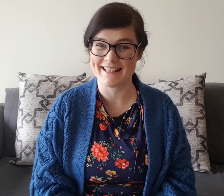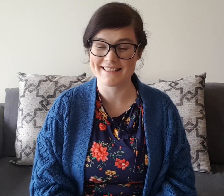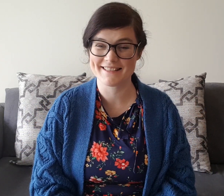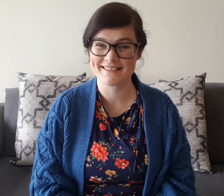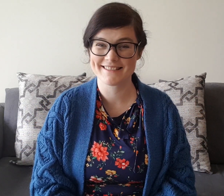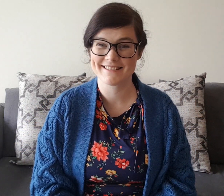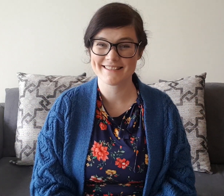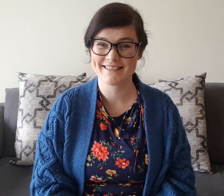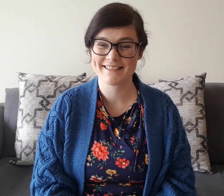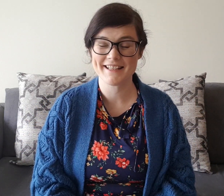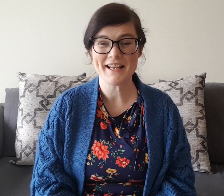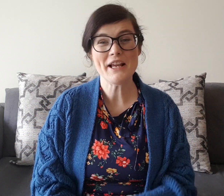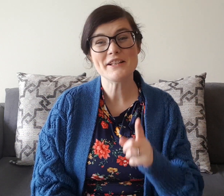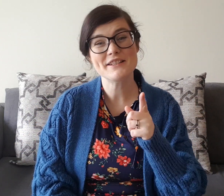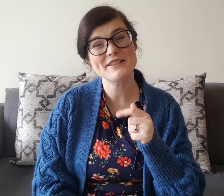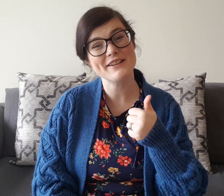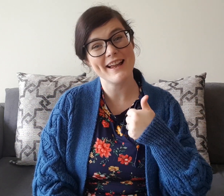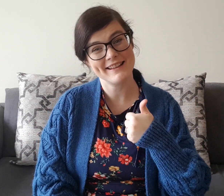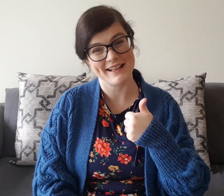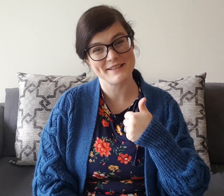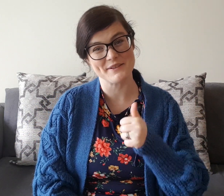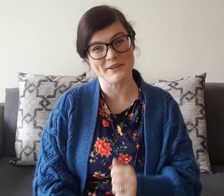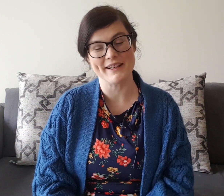end. Did you like that story?